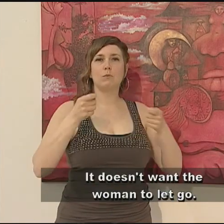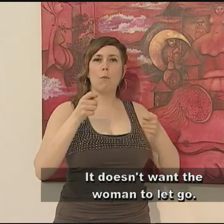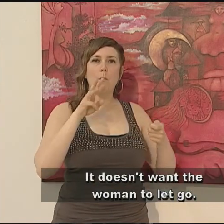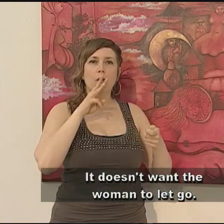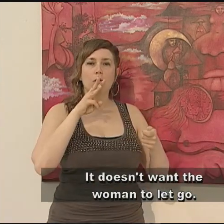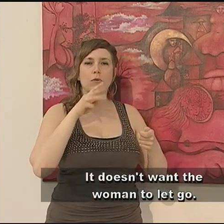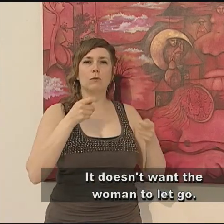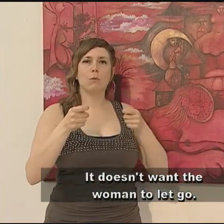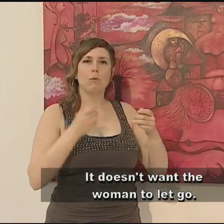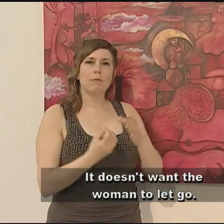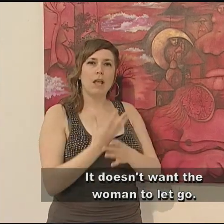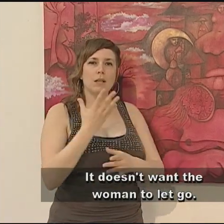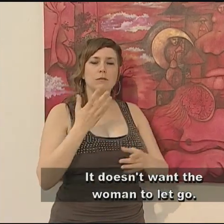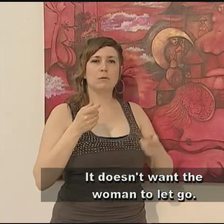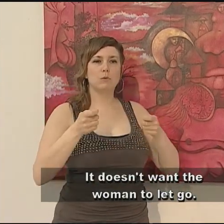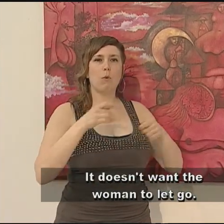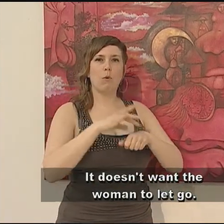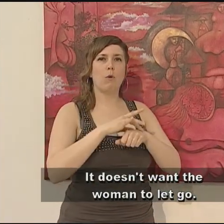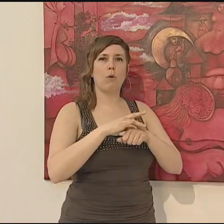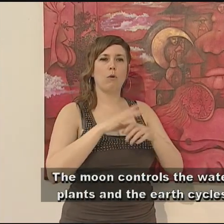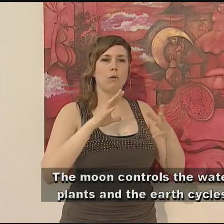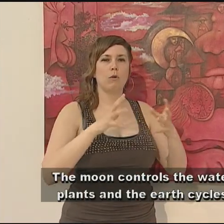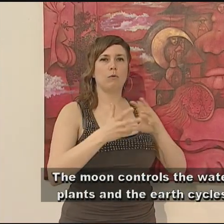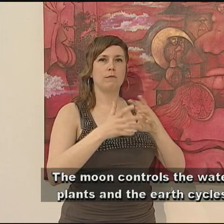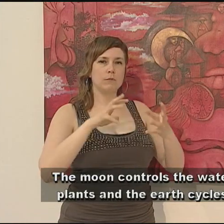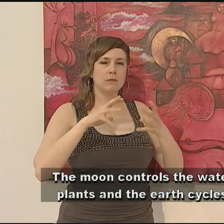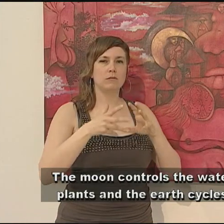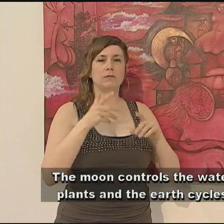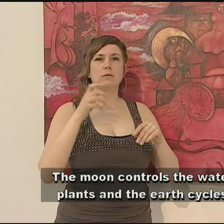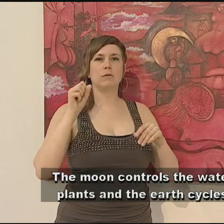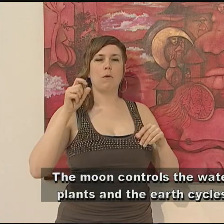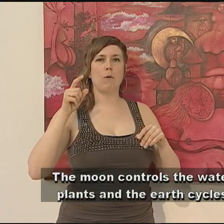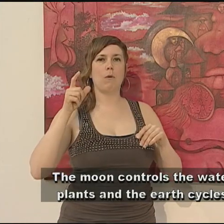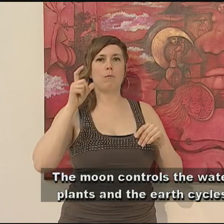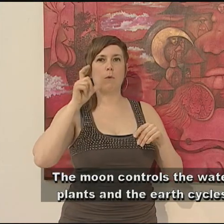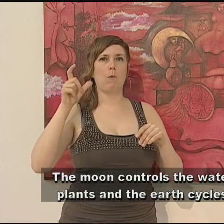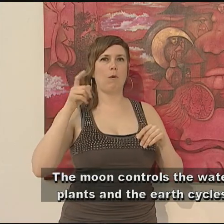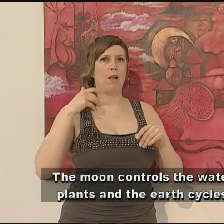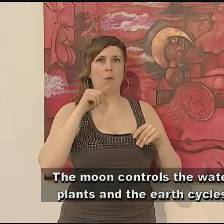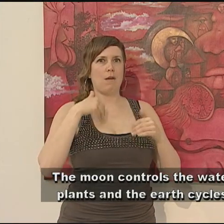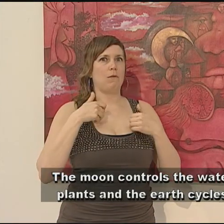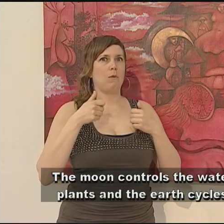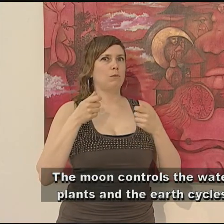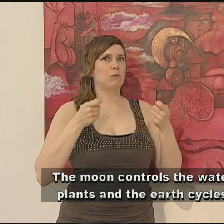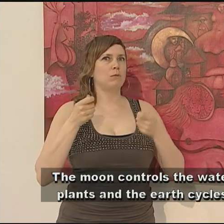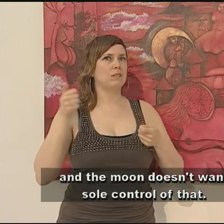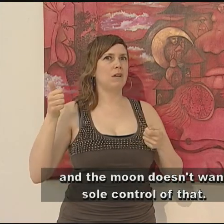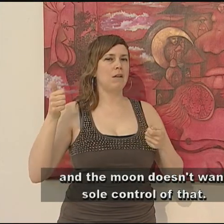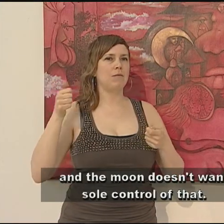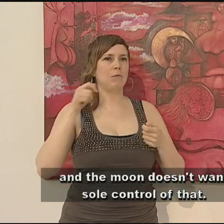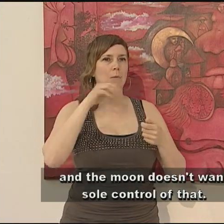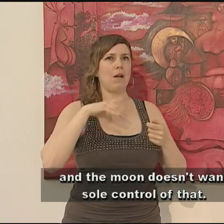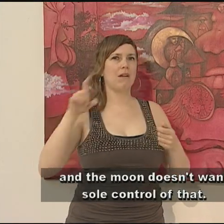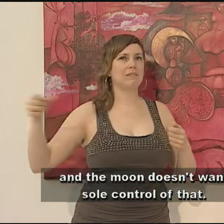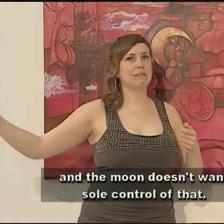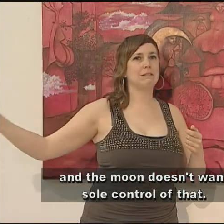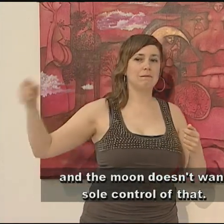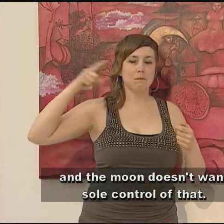fearful. It doesn't want the woman to let go. The moon controls the water, plants, and the earth's cycles, and the moon doesn't want